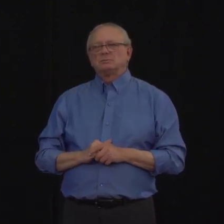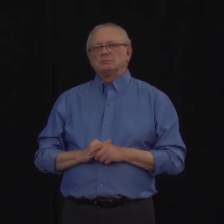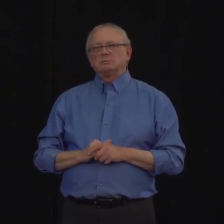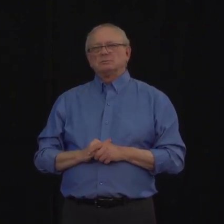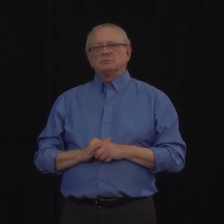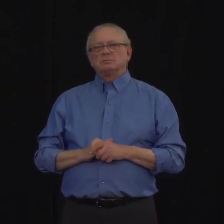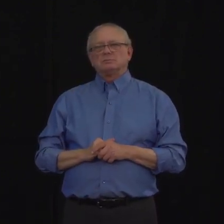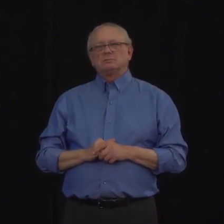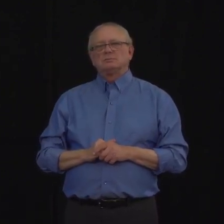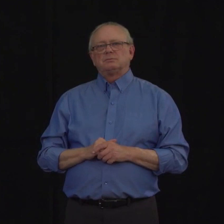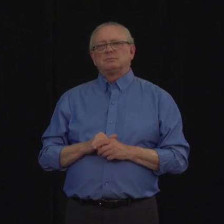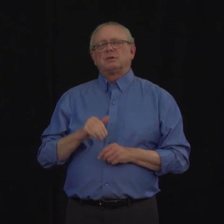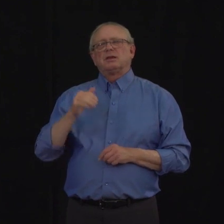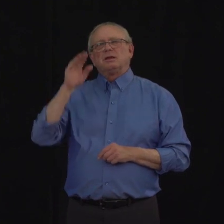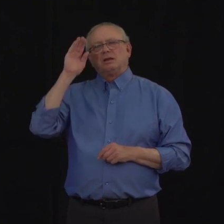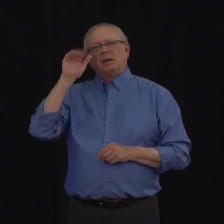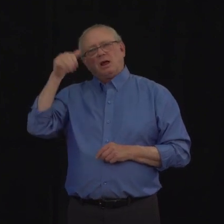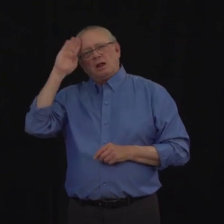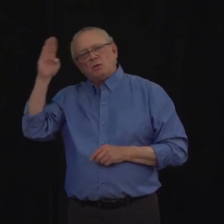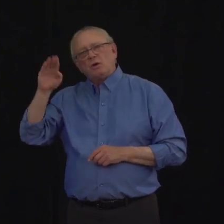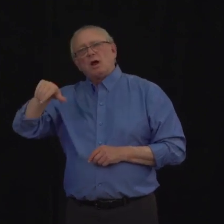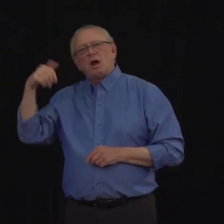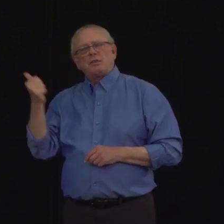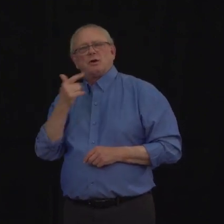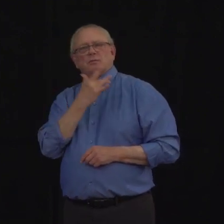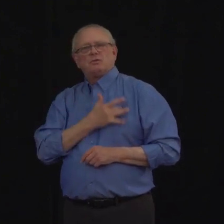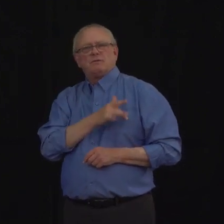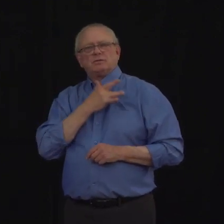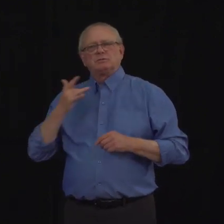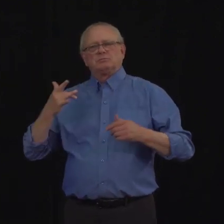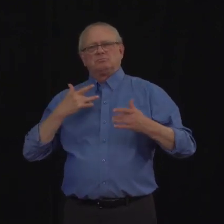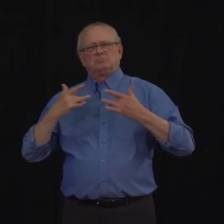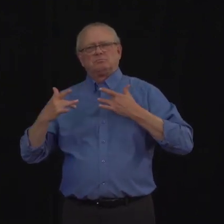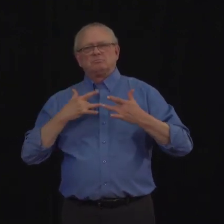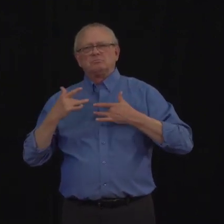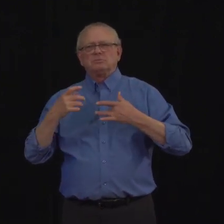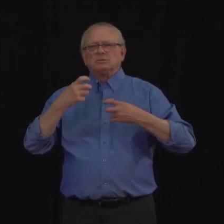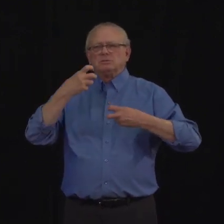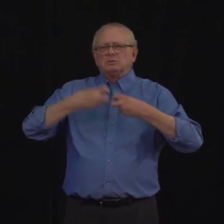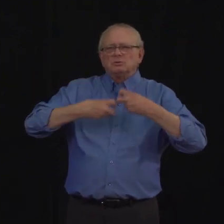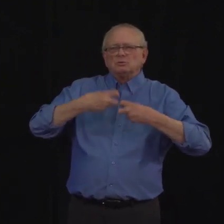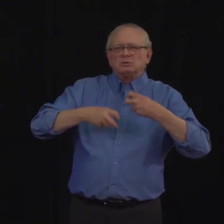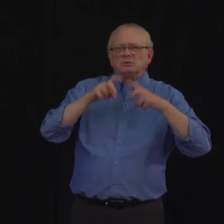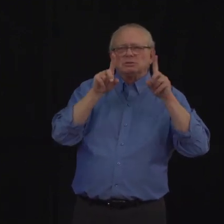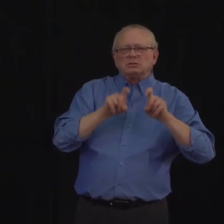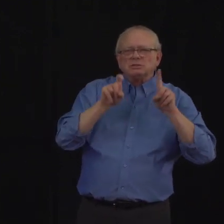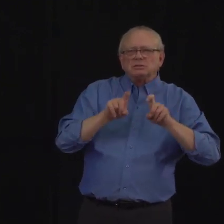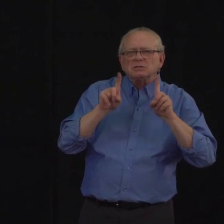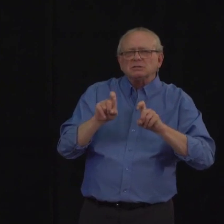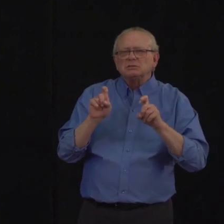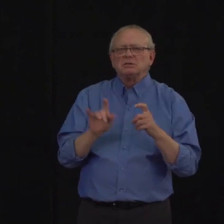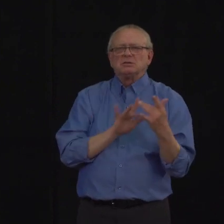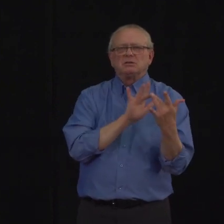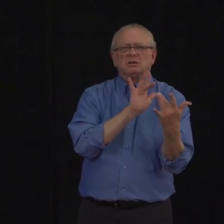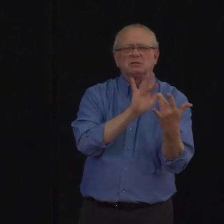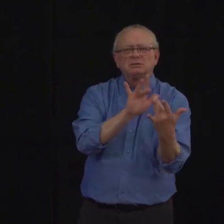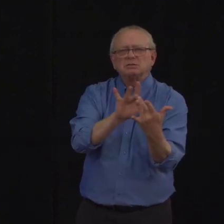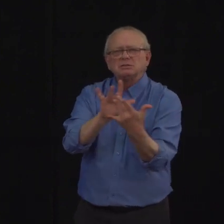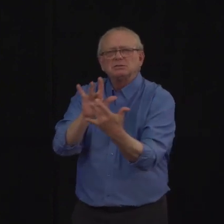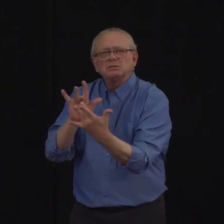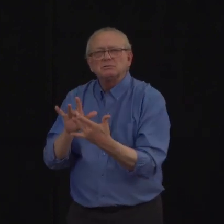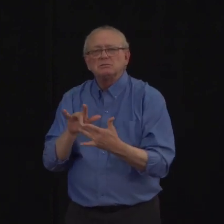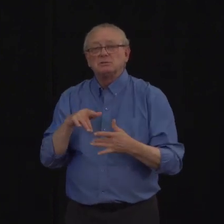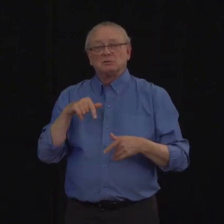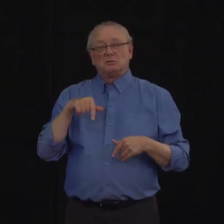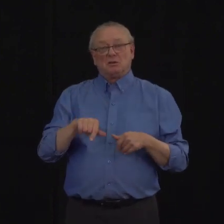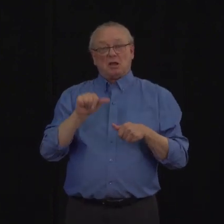issues with testing and contact tracing. We've heard how well we've been doing at testing and contact tracing for weeks now